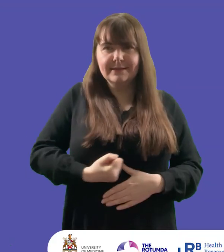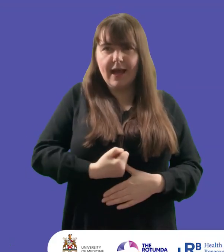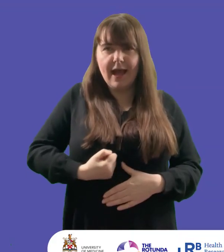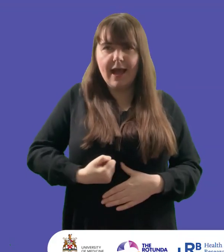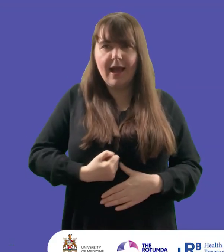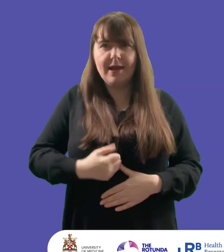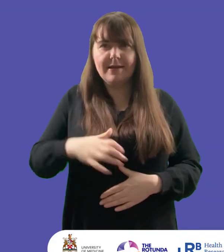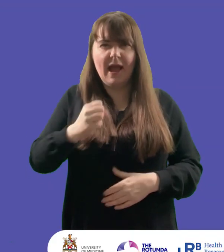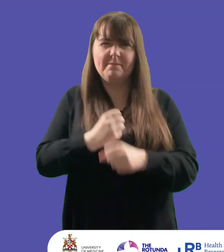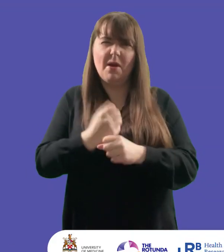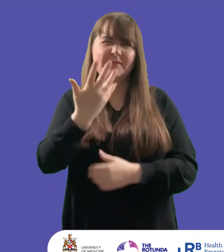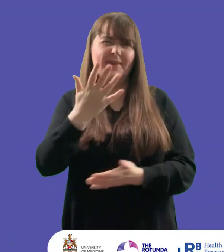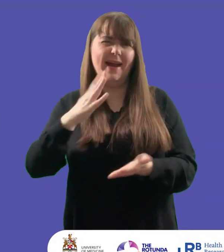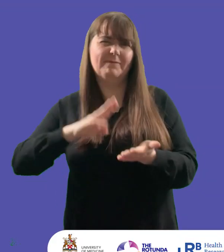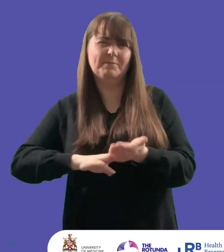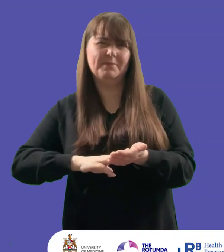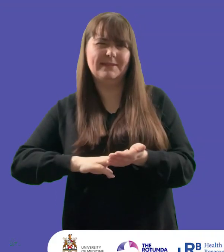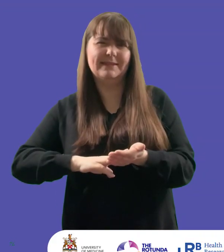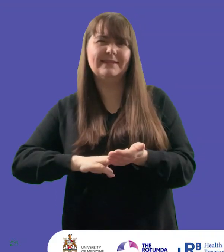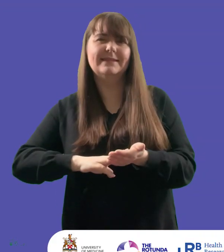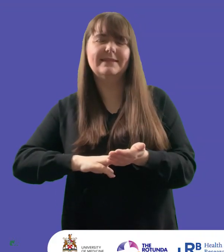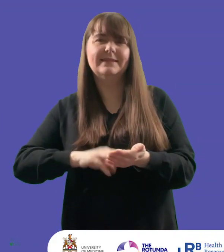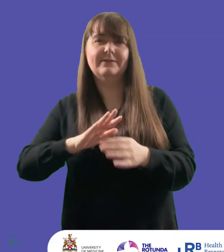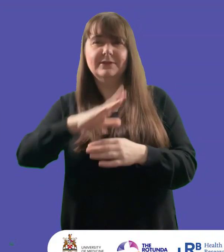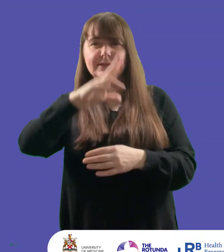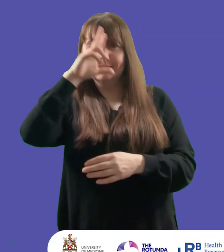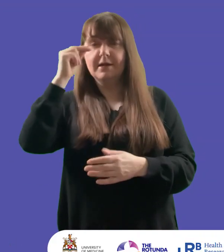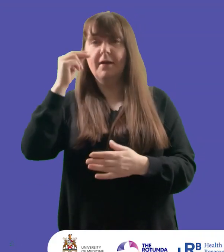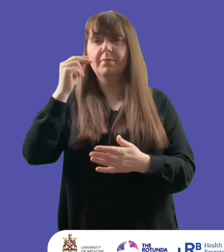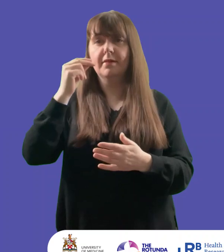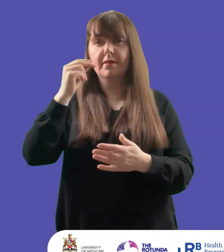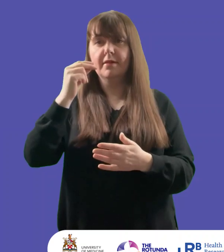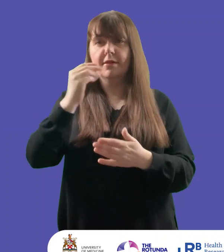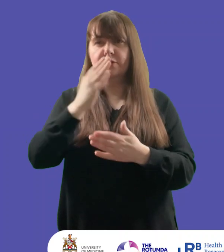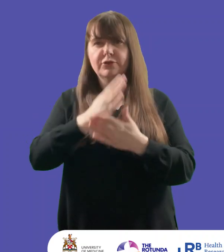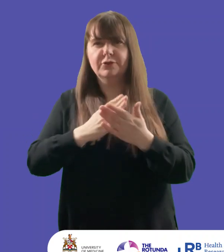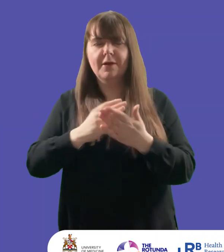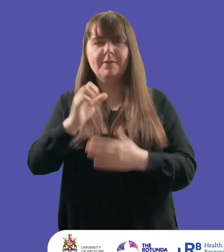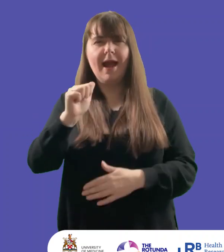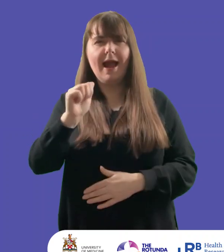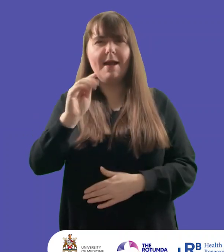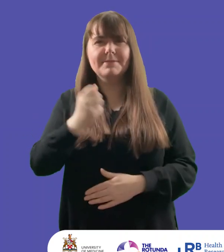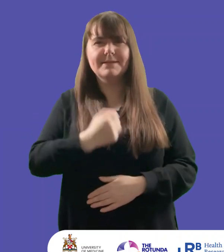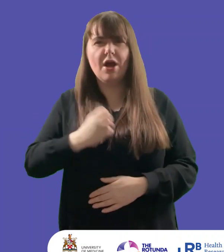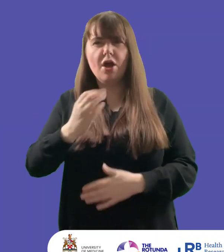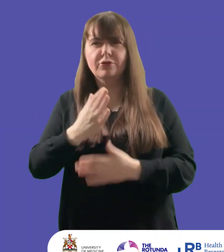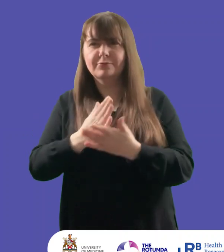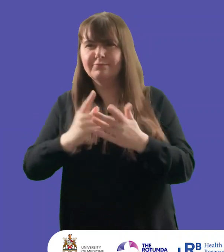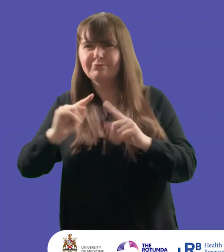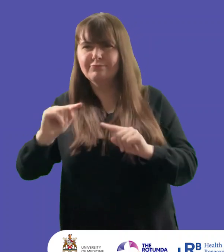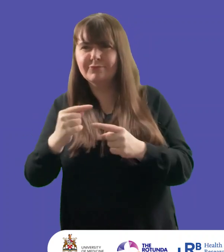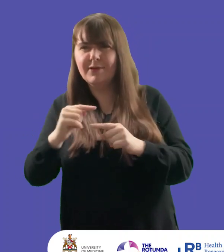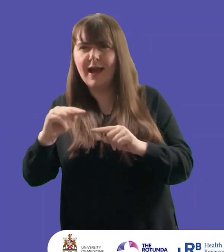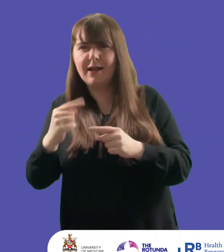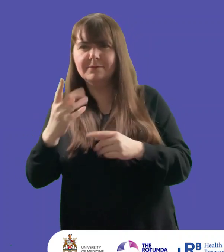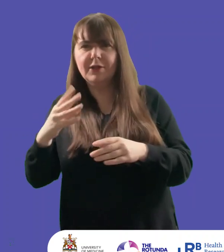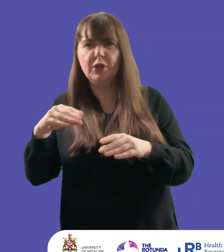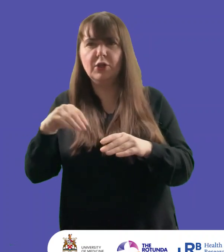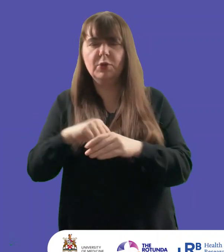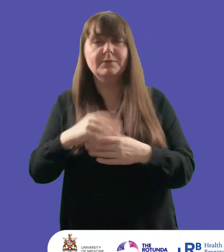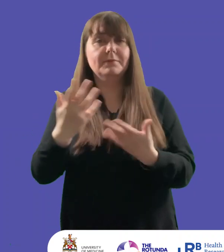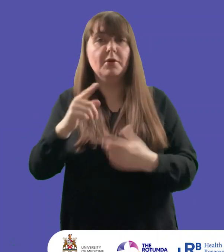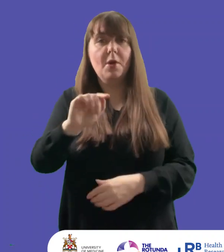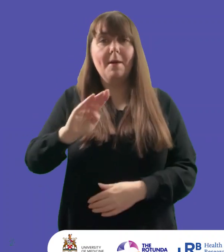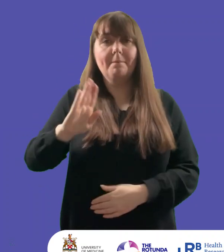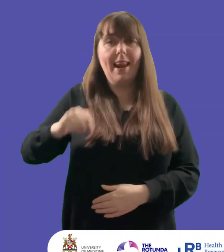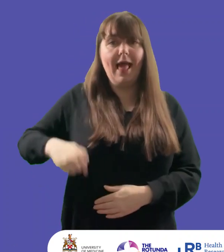part should only take about 5 minutes. Some instances where the views on the abdominal scan might be a bit more challenging would include if your